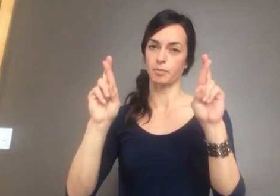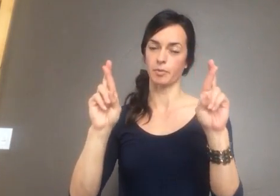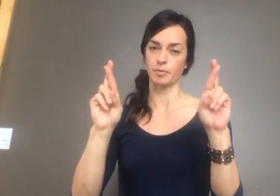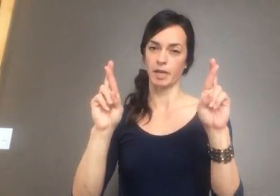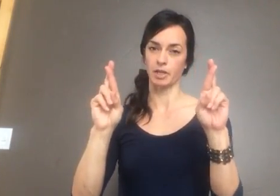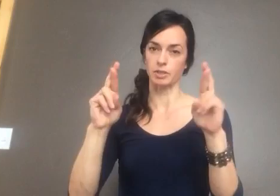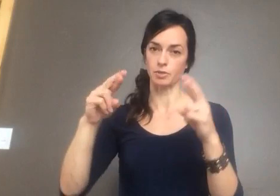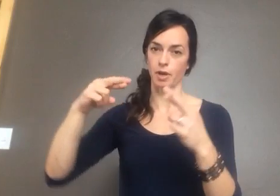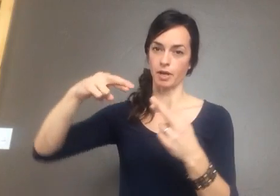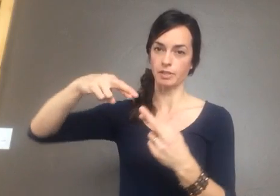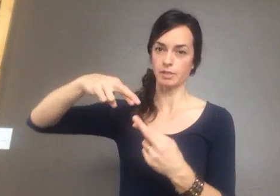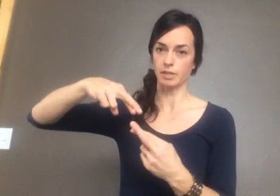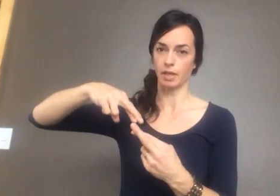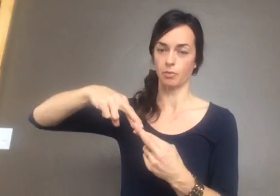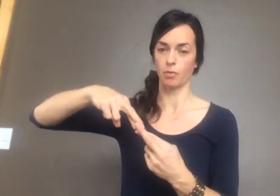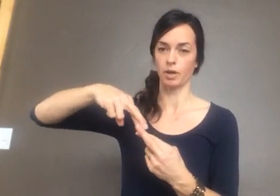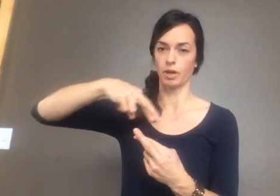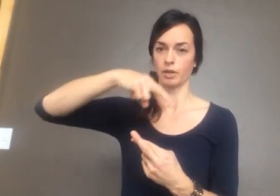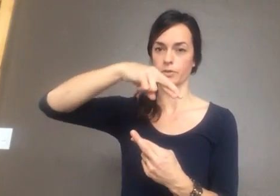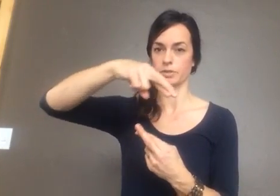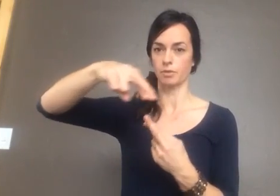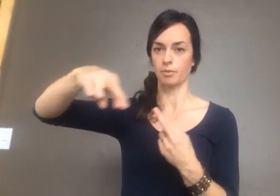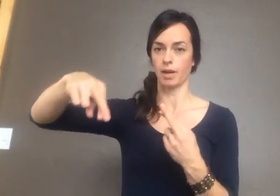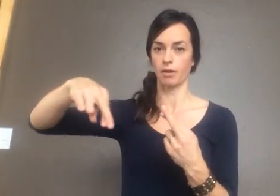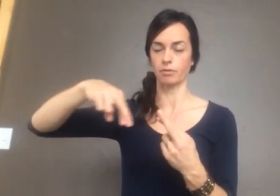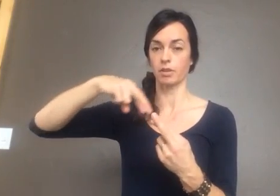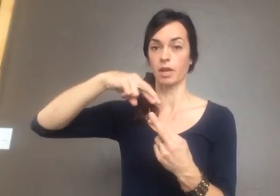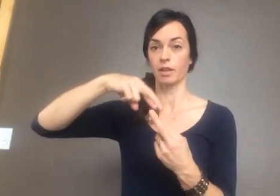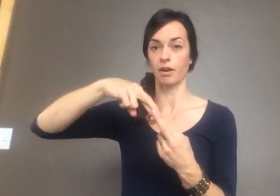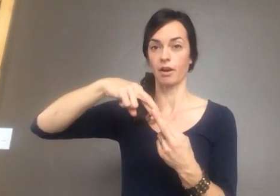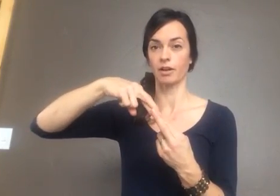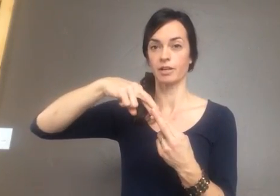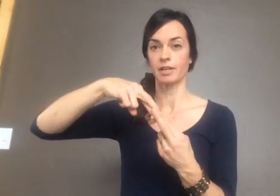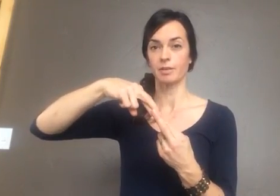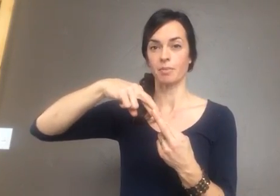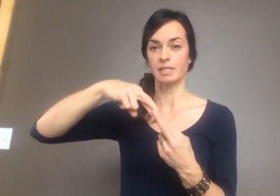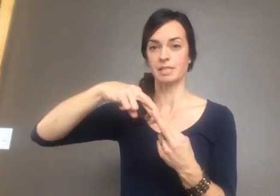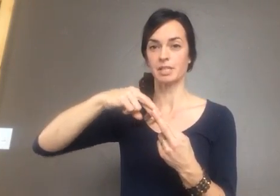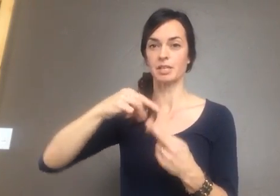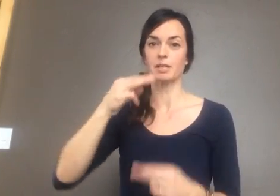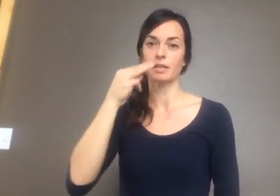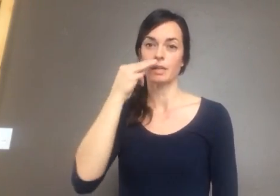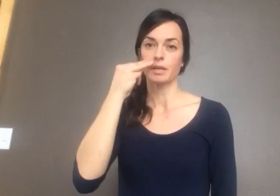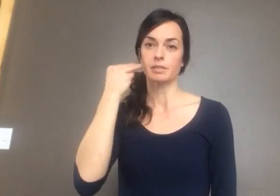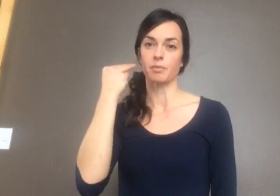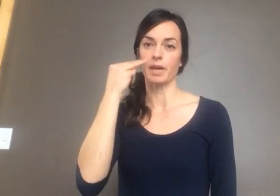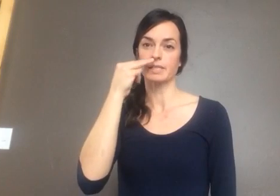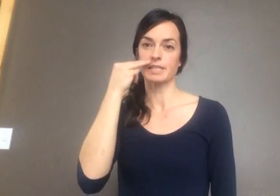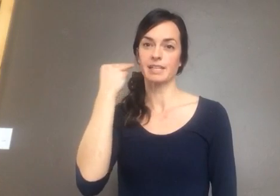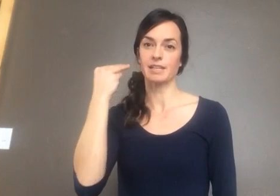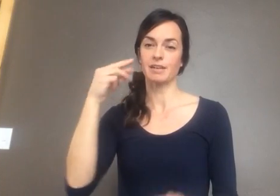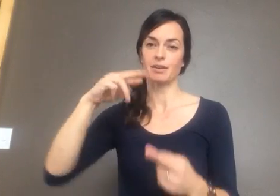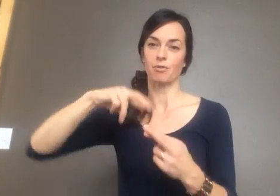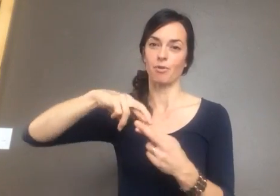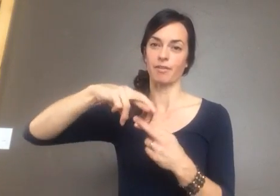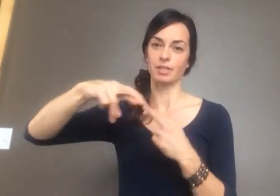remember we make our two R's and one R goes around the other R. Mexican, so Mexican